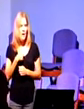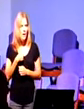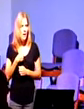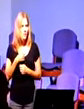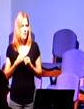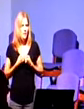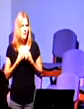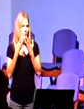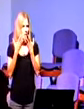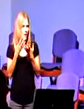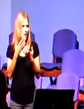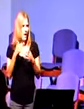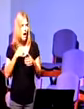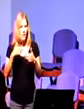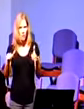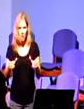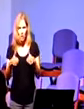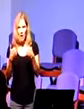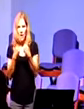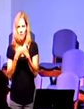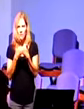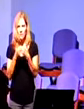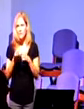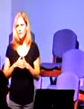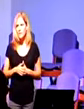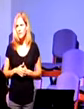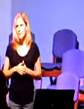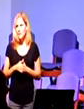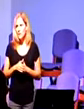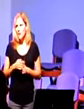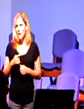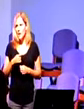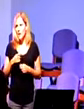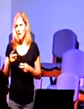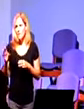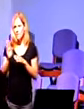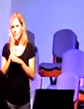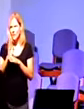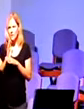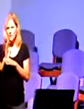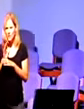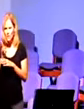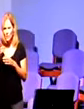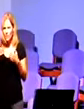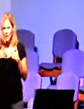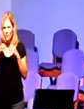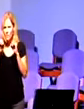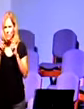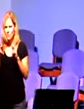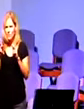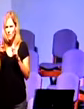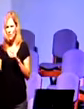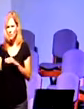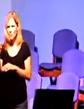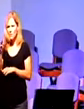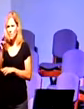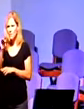I was inspired. I was challenged, and I was visiting with somebody. Did you have a chance to introduce